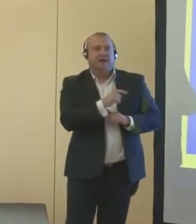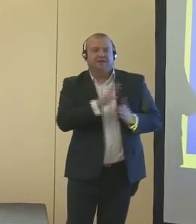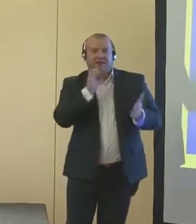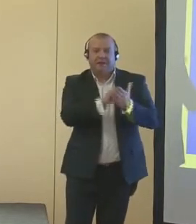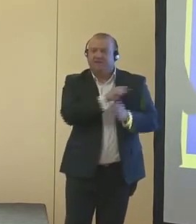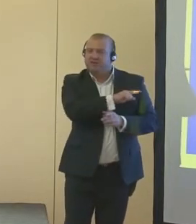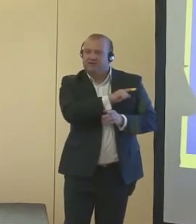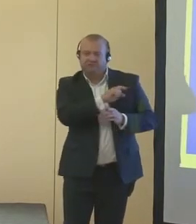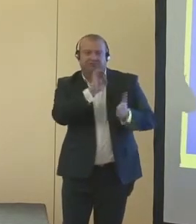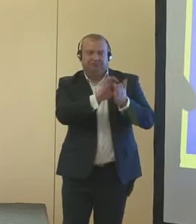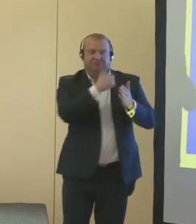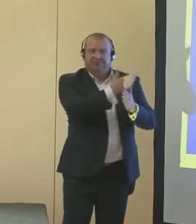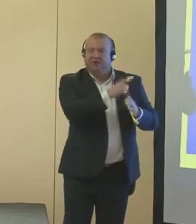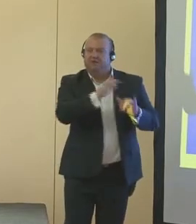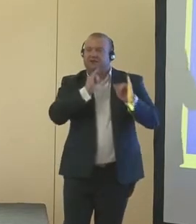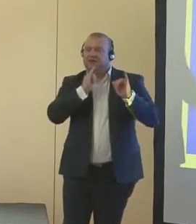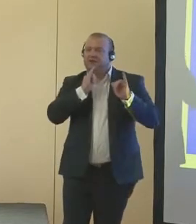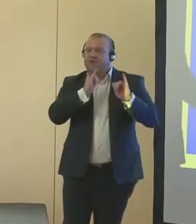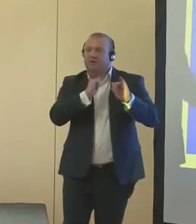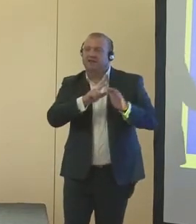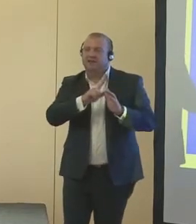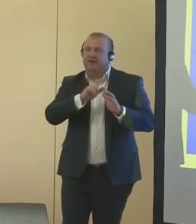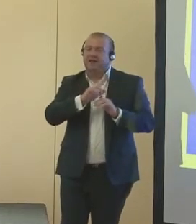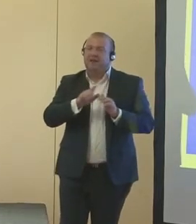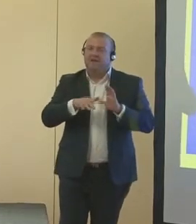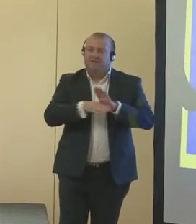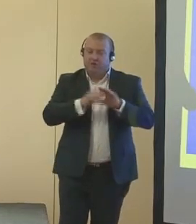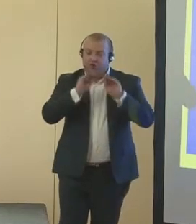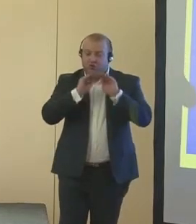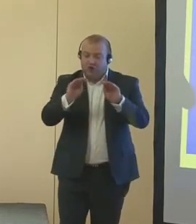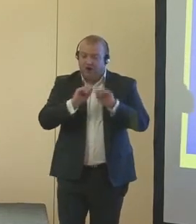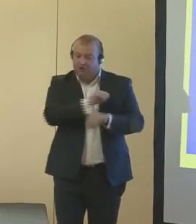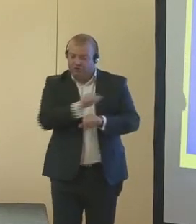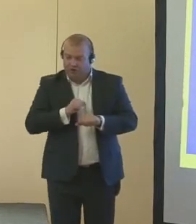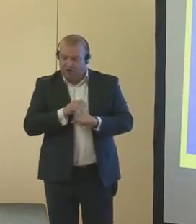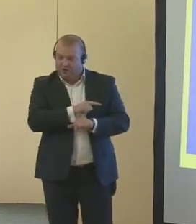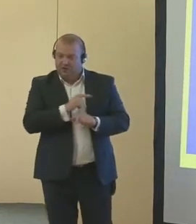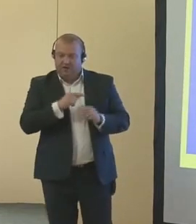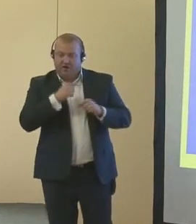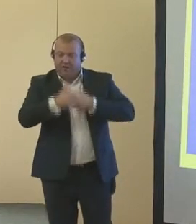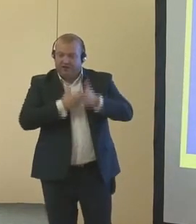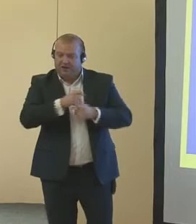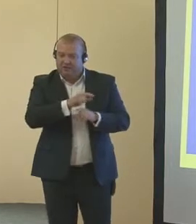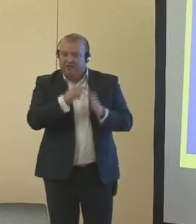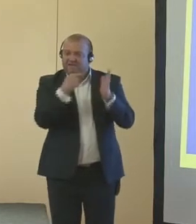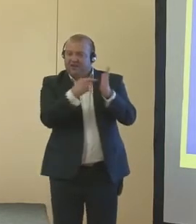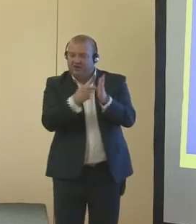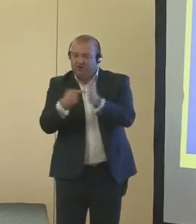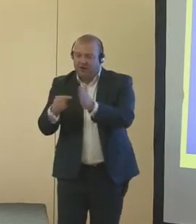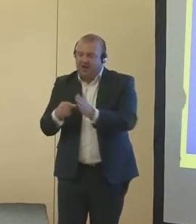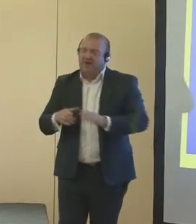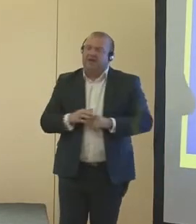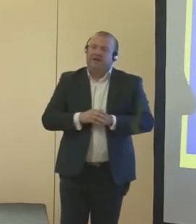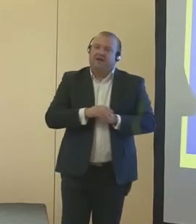learning. And we're developing guidelines aimed at practitioners, and we're looking at these from an